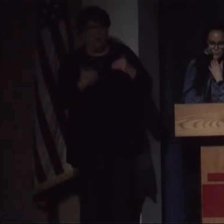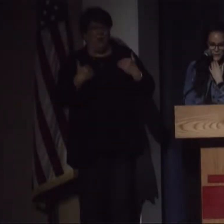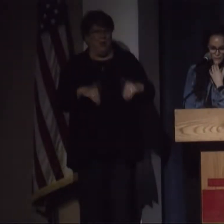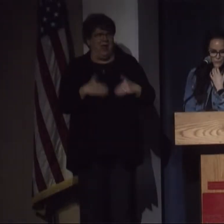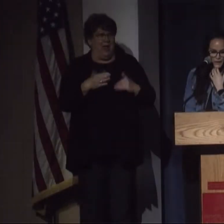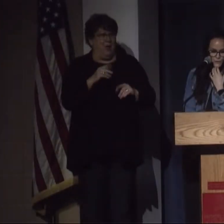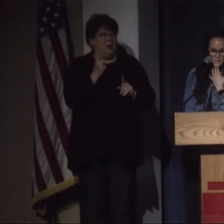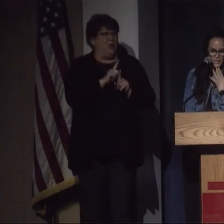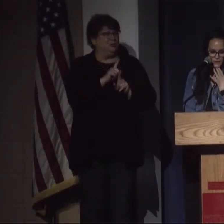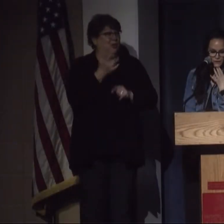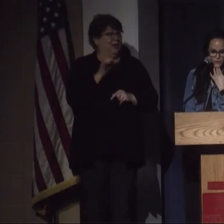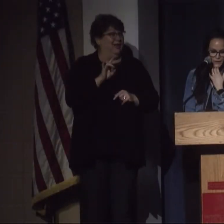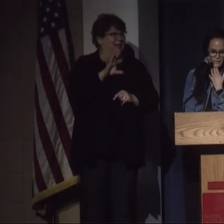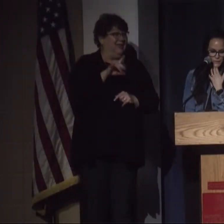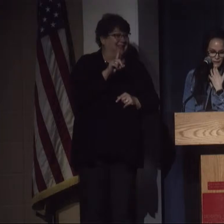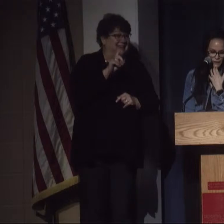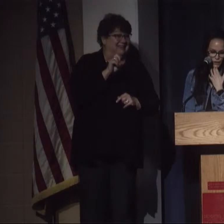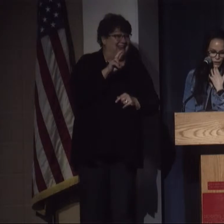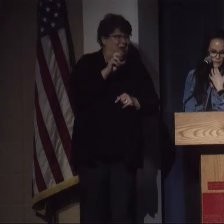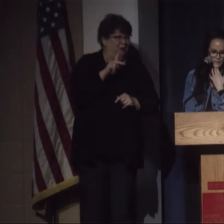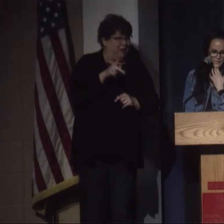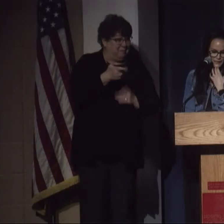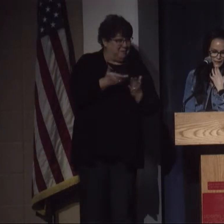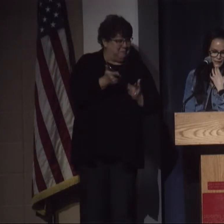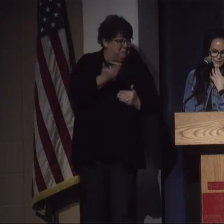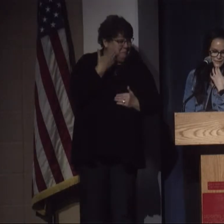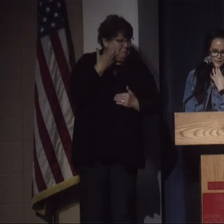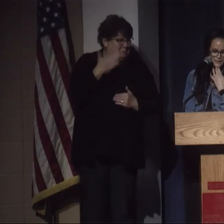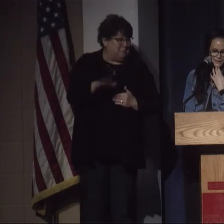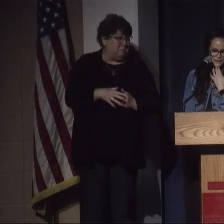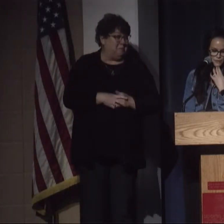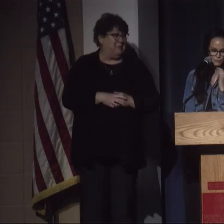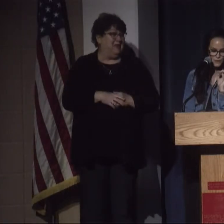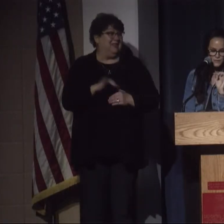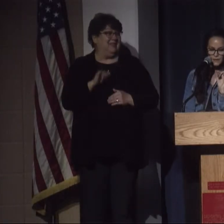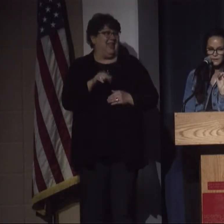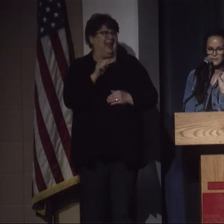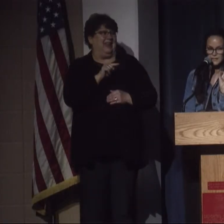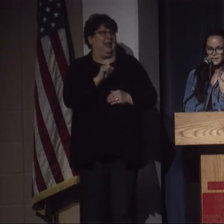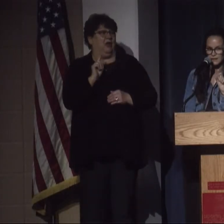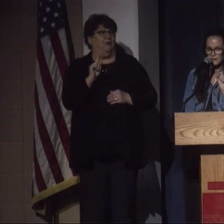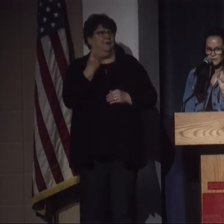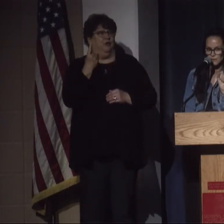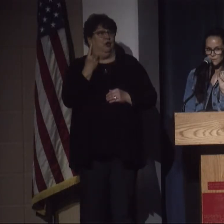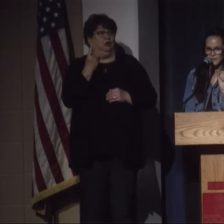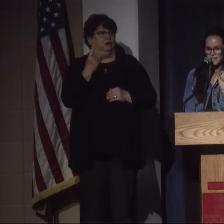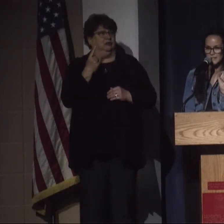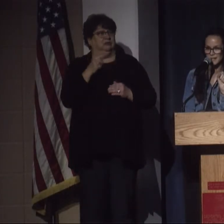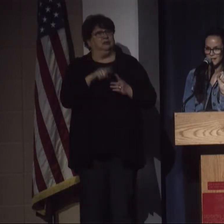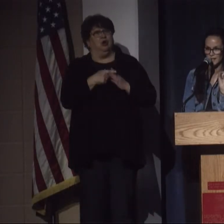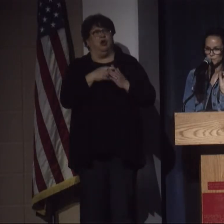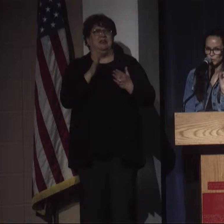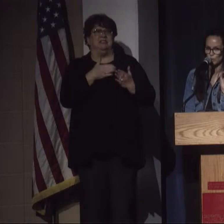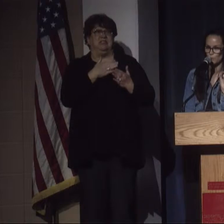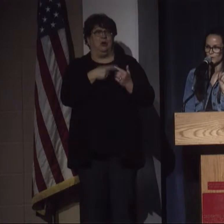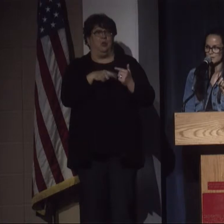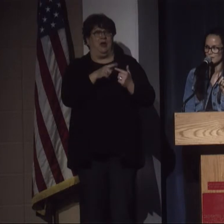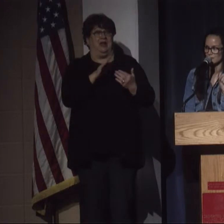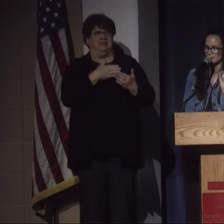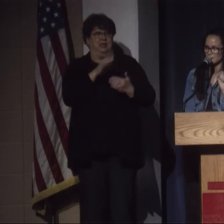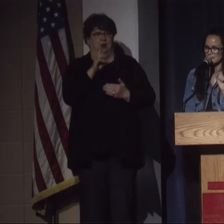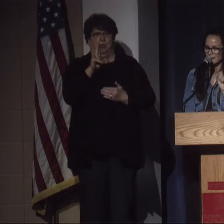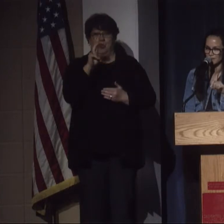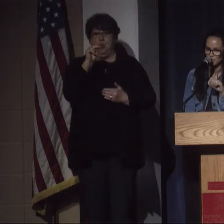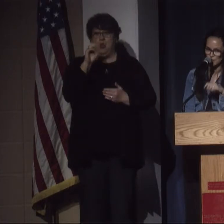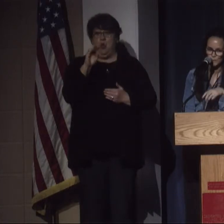little something about Derek that you guys may not know is that he first got into singing when he sang a Bruno Mars